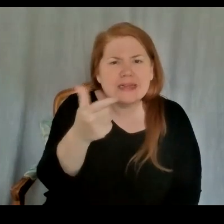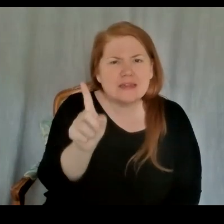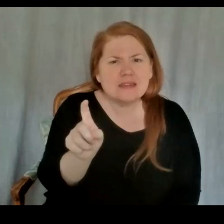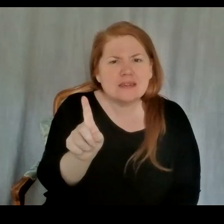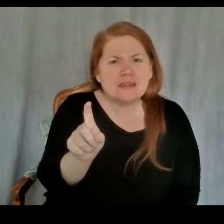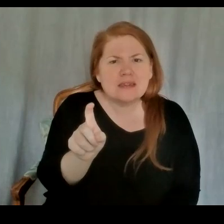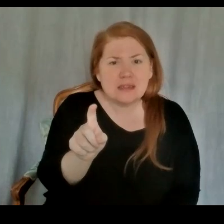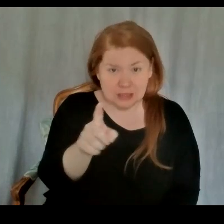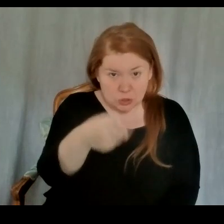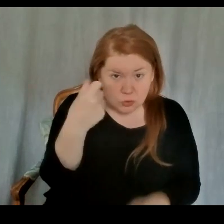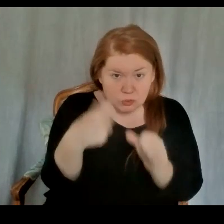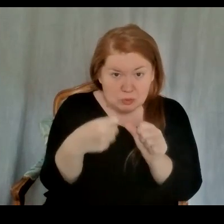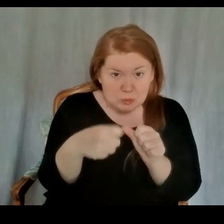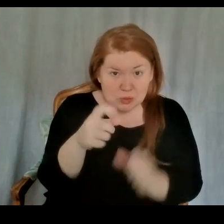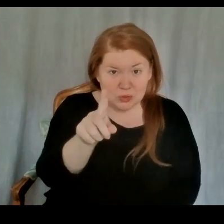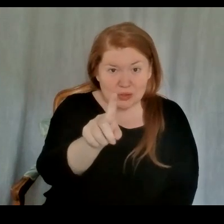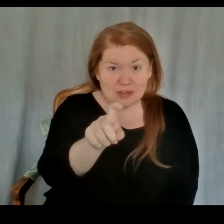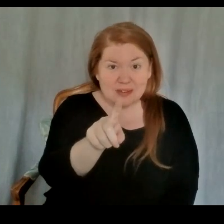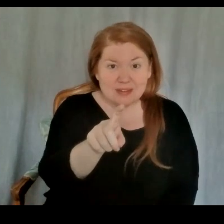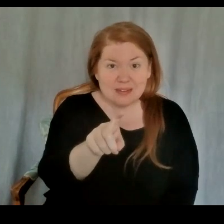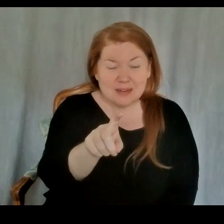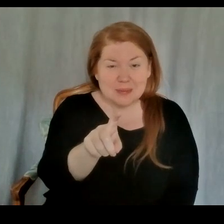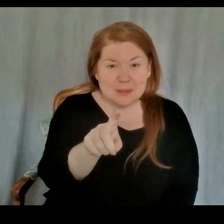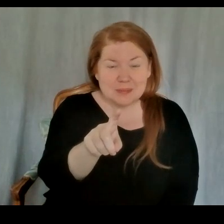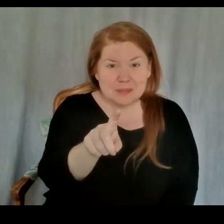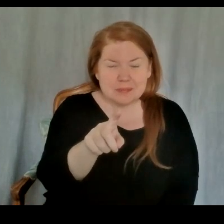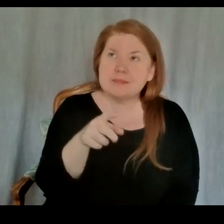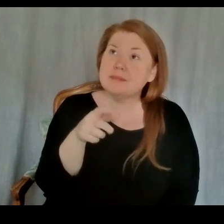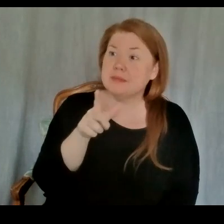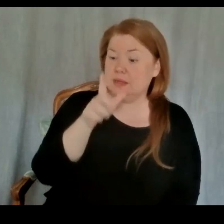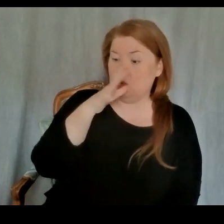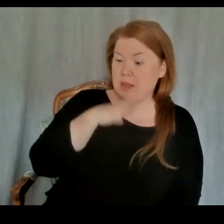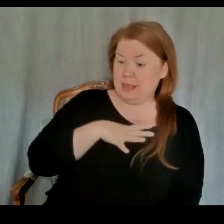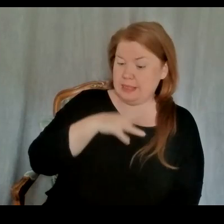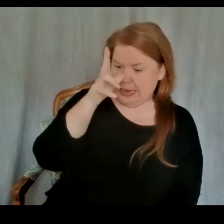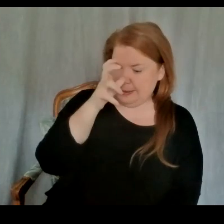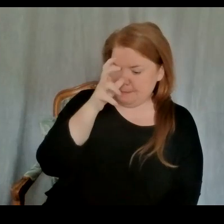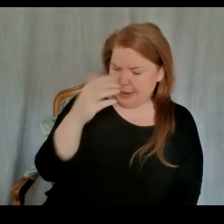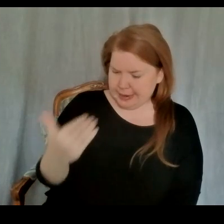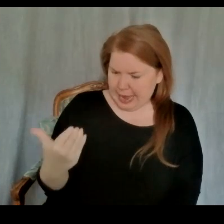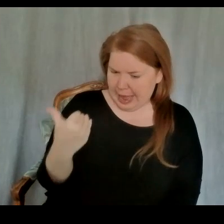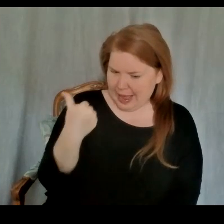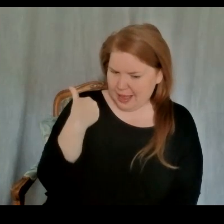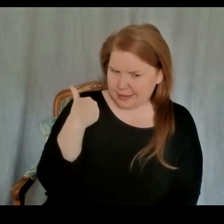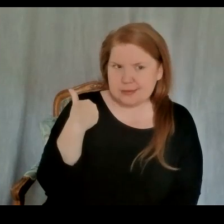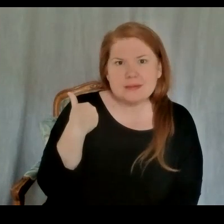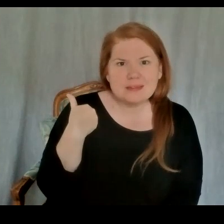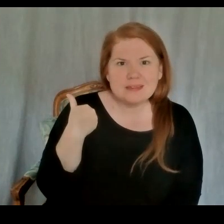How many legs does a ladybug have? A ladybug has